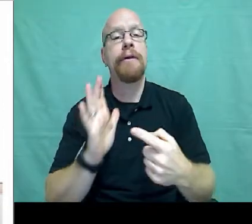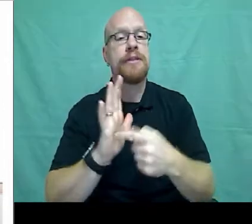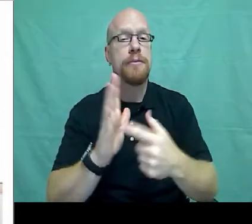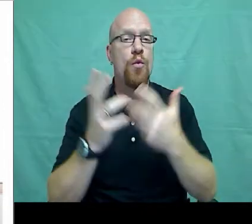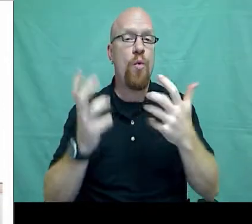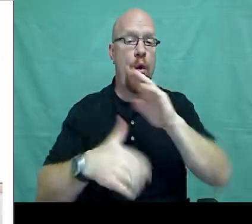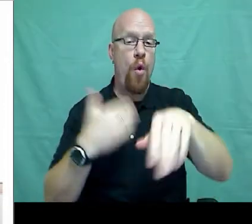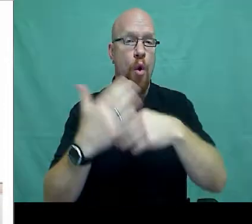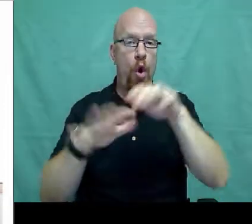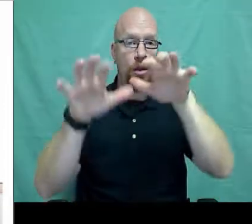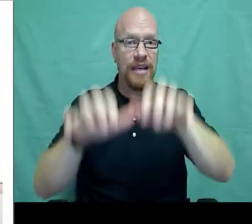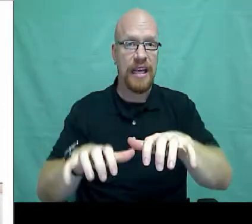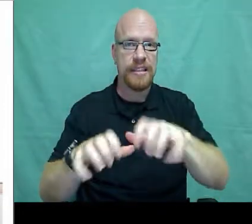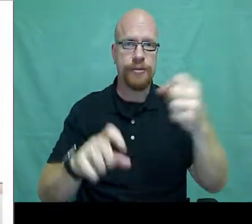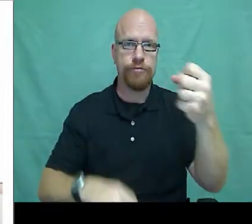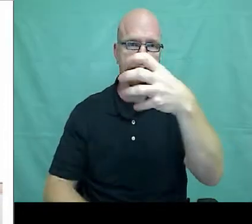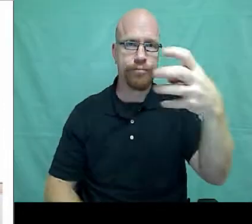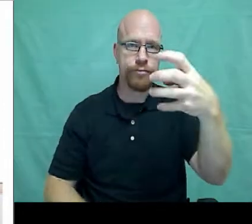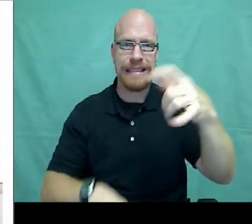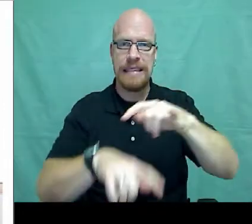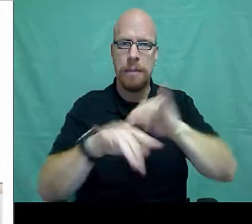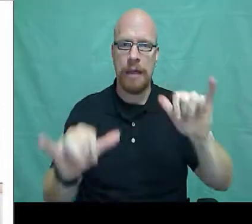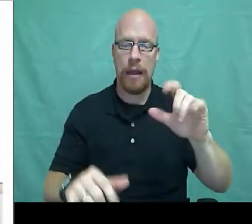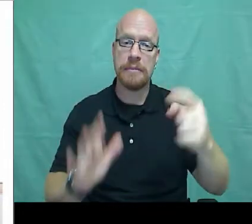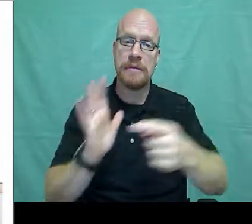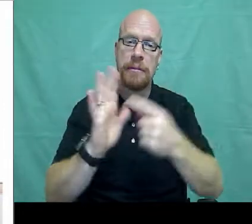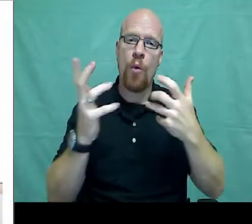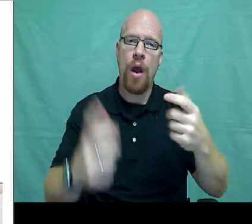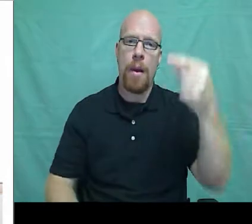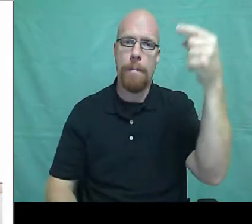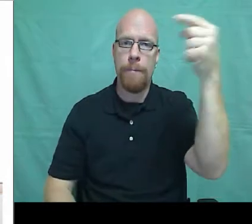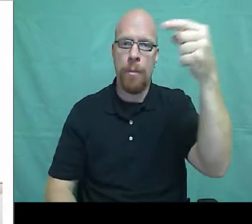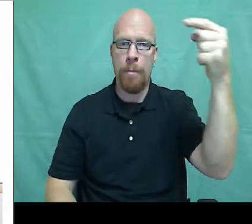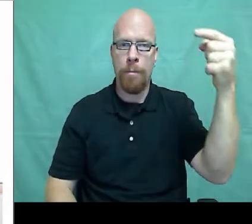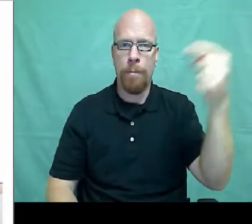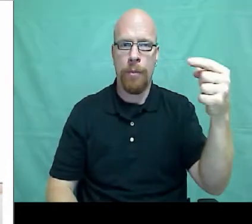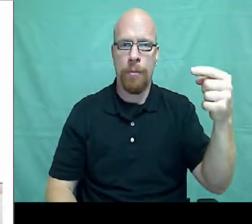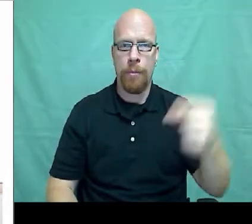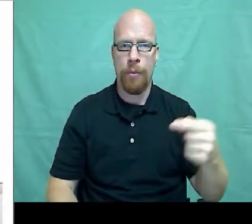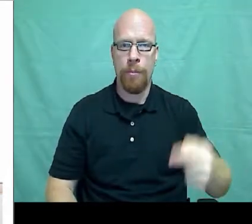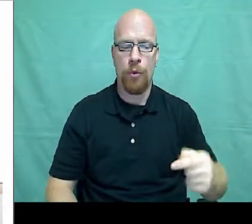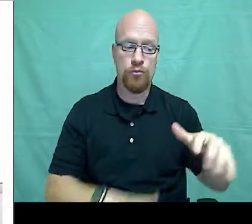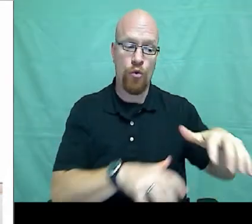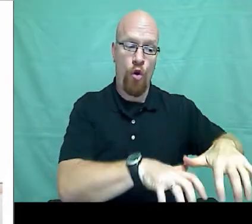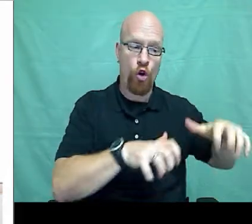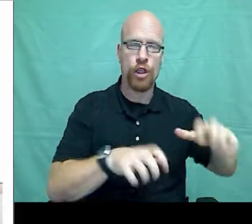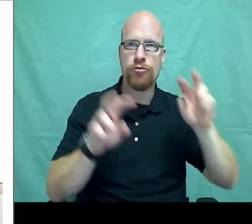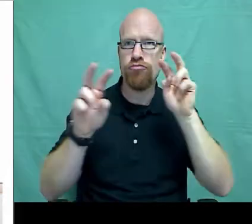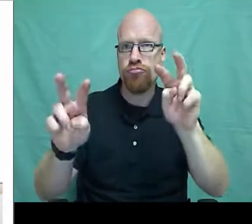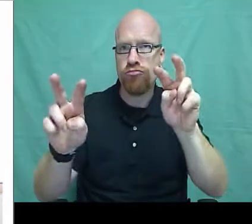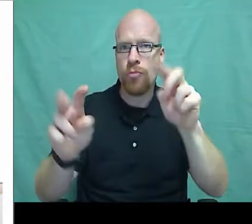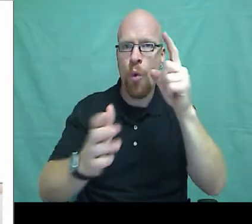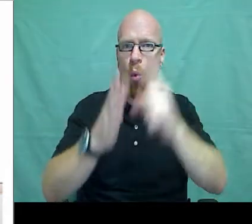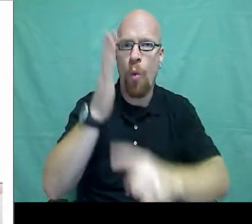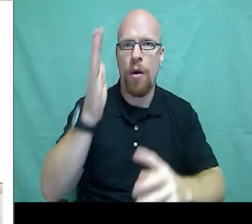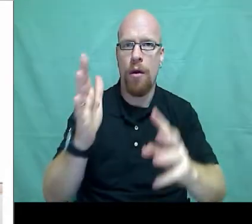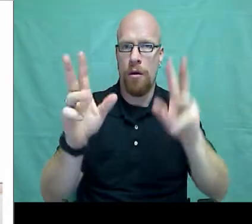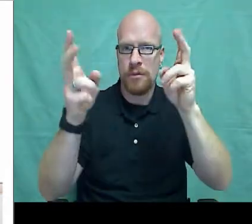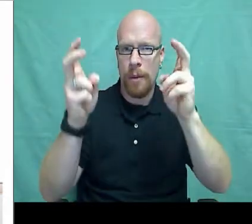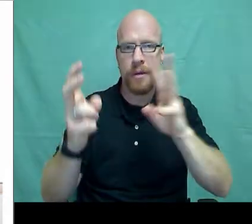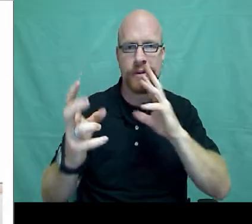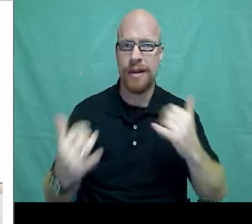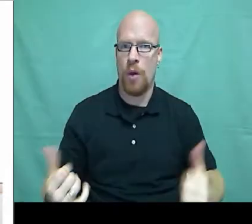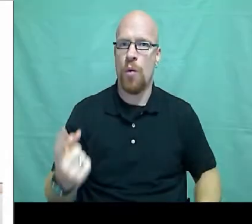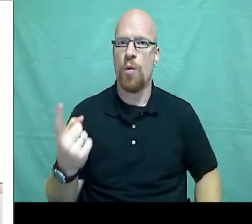that, and I think that is valuable. Sometimes you want all the text to appear at once. Sometimes you want the text